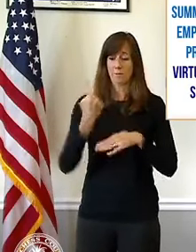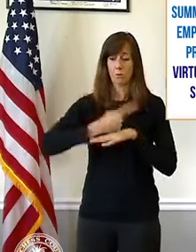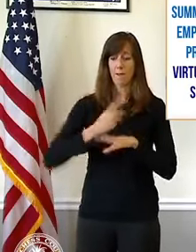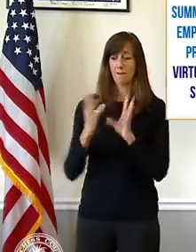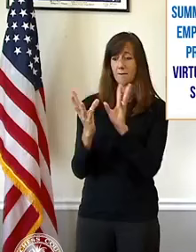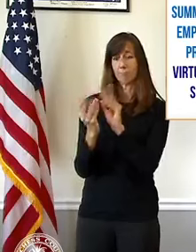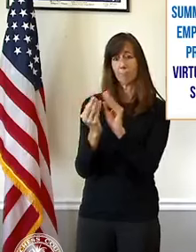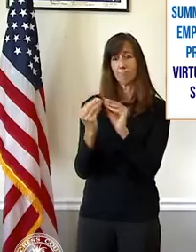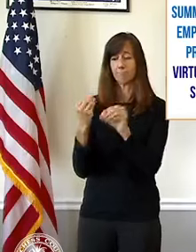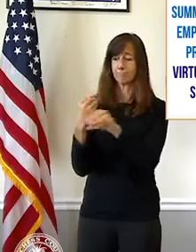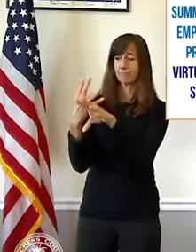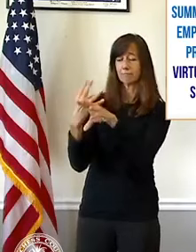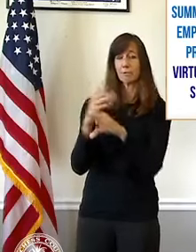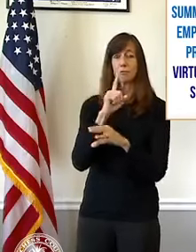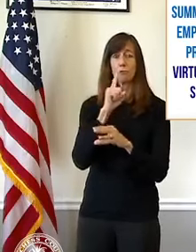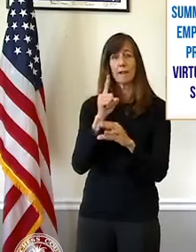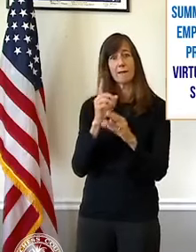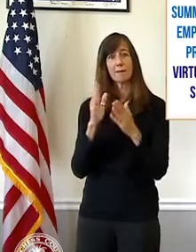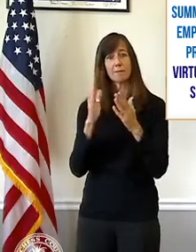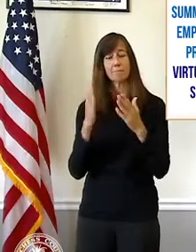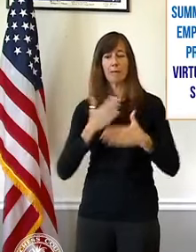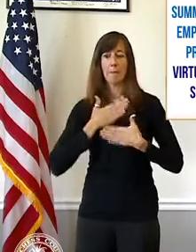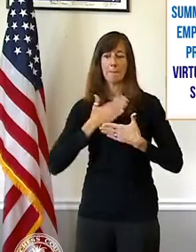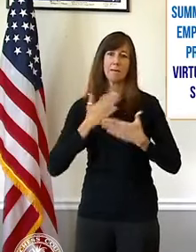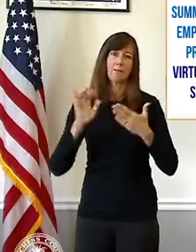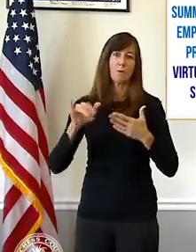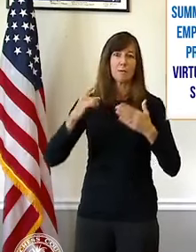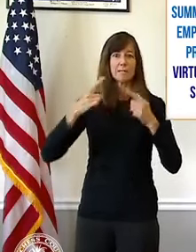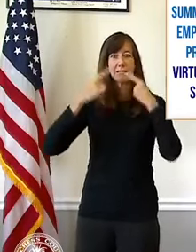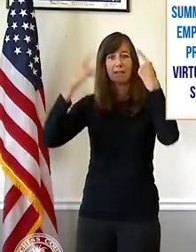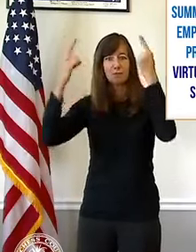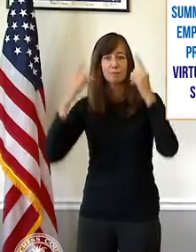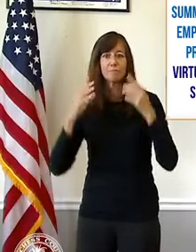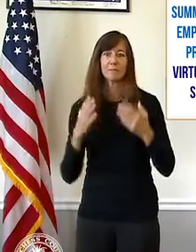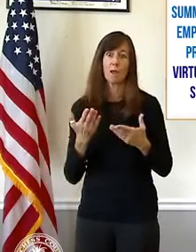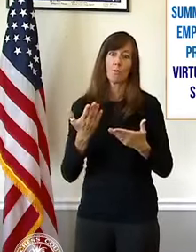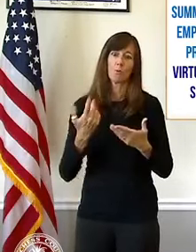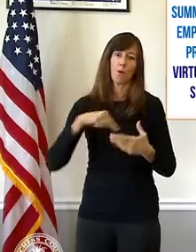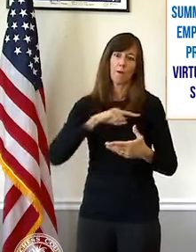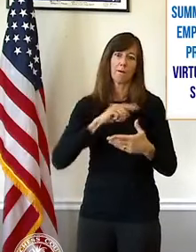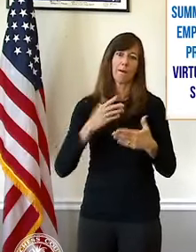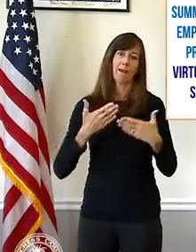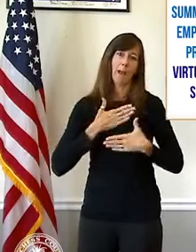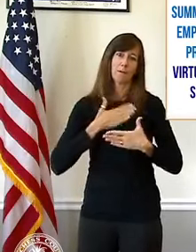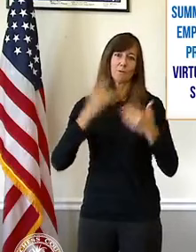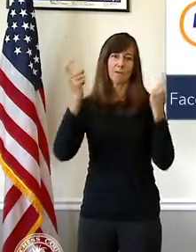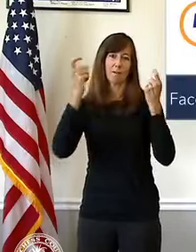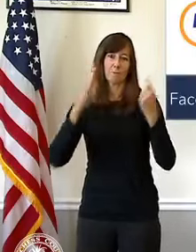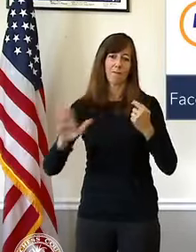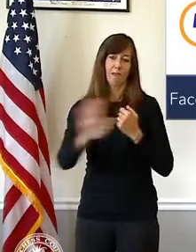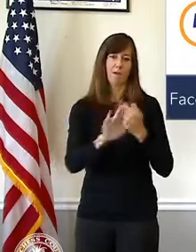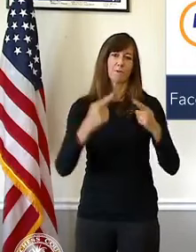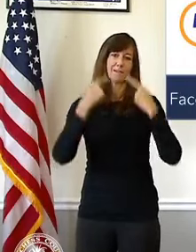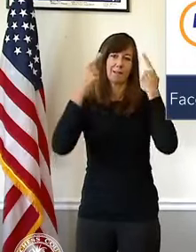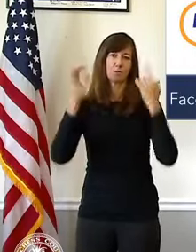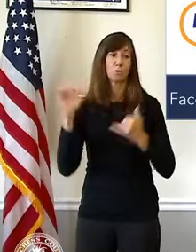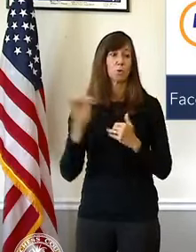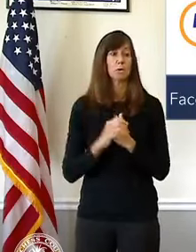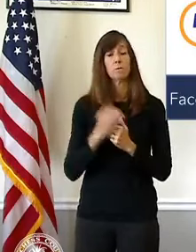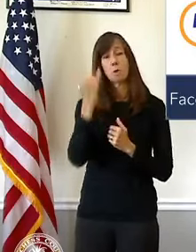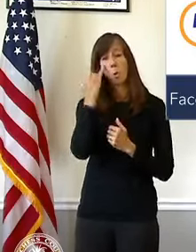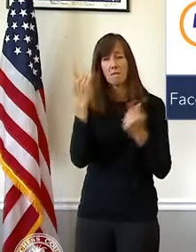and we're happy to celebrate their successes. If you have a question, type it in the feed below, or the comment below the live